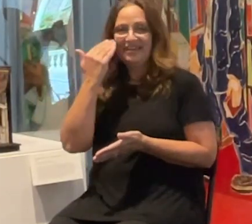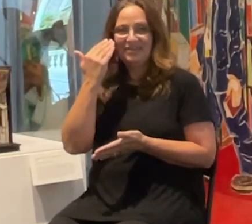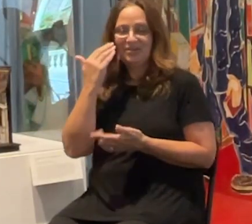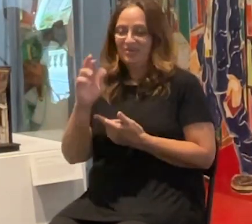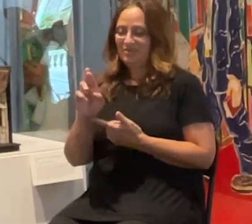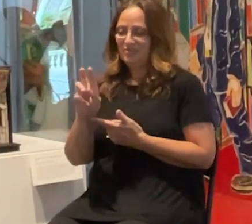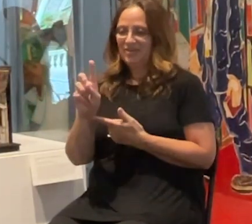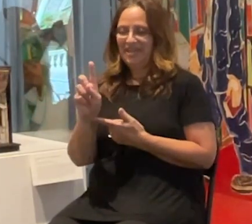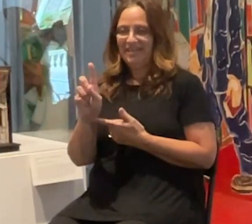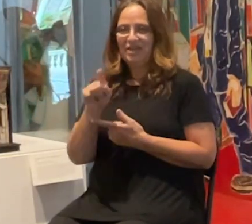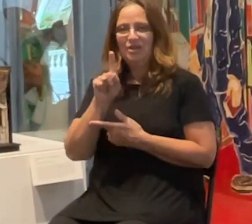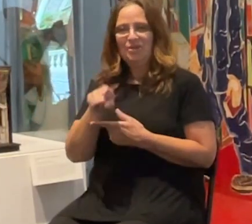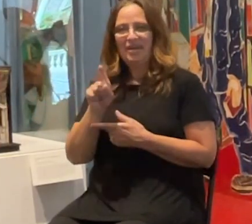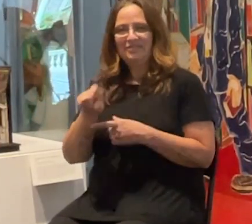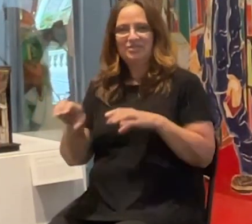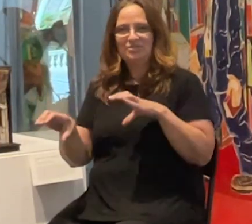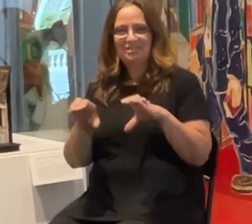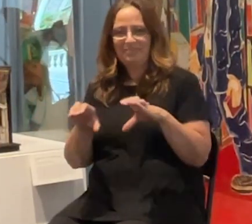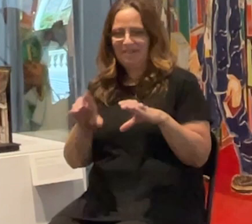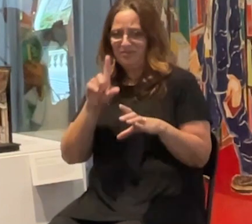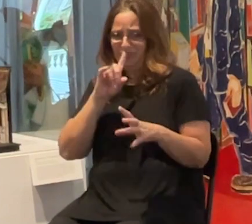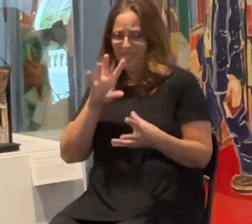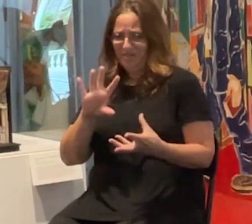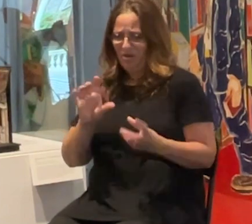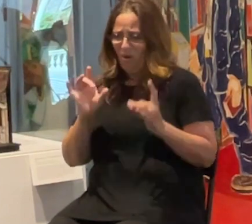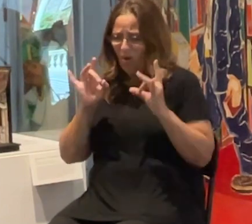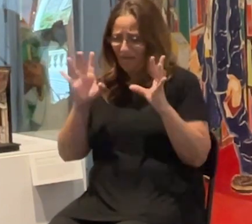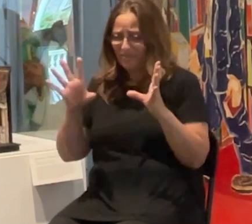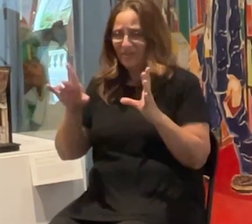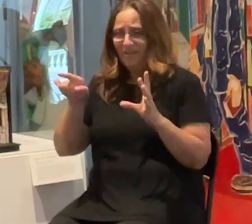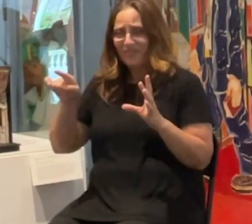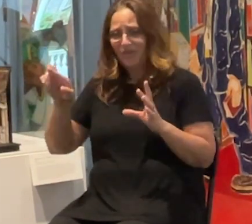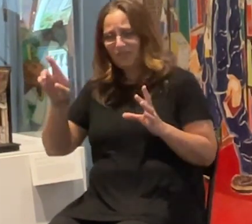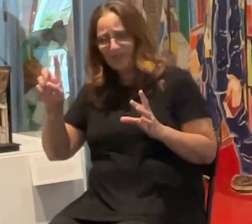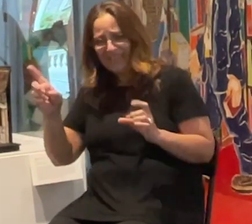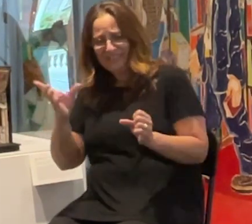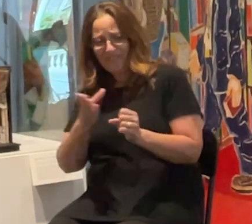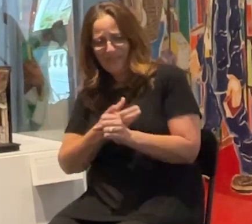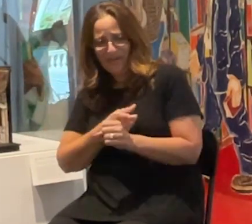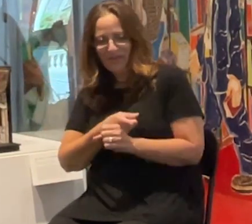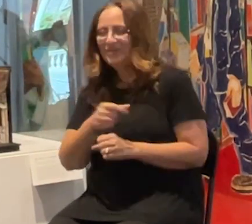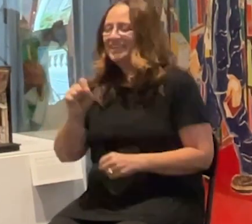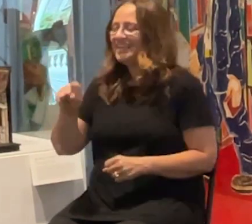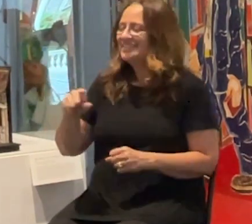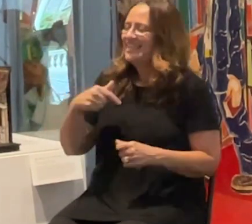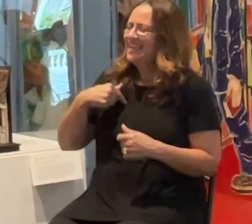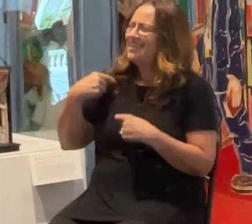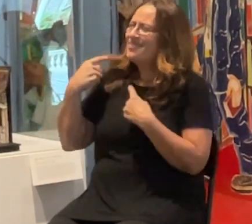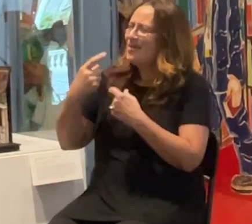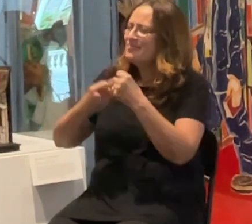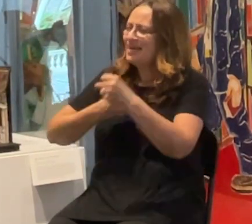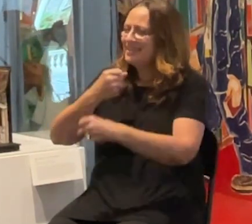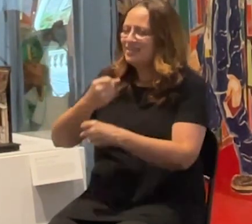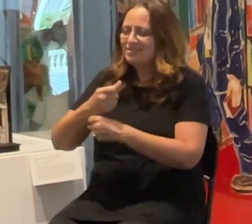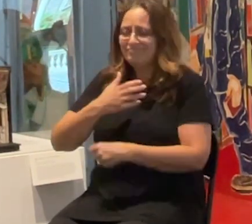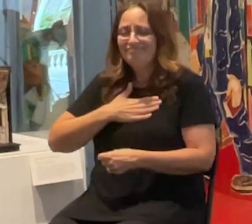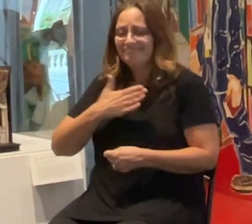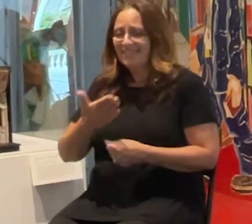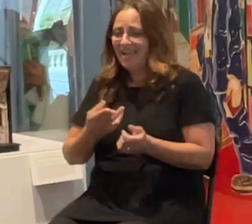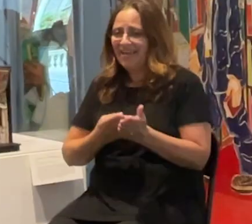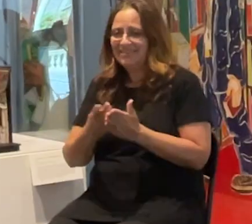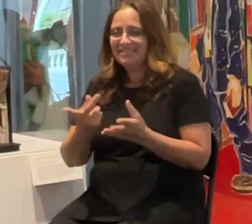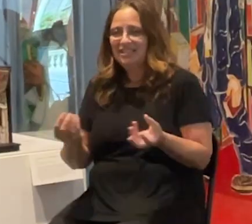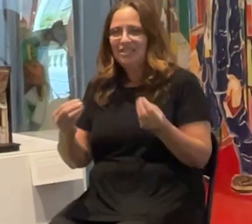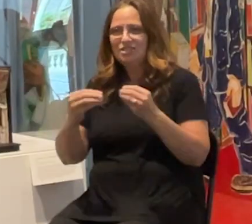I imagine you had to do something pretty egregious to get fired by Red. Yeah. I've only really, in all my years, and it frankly is actually quite